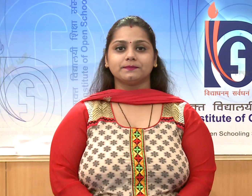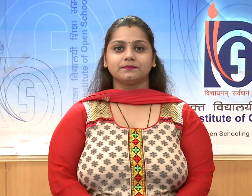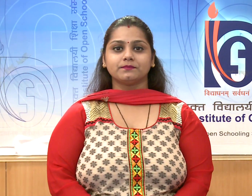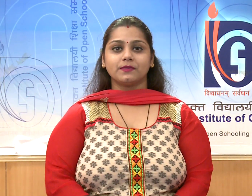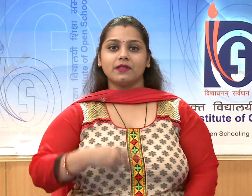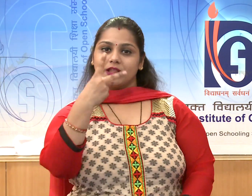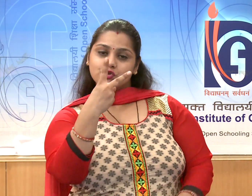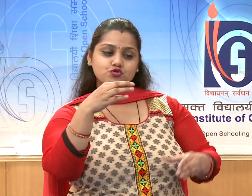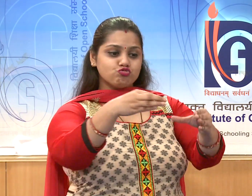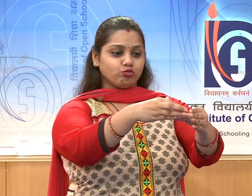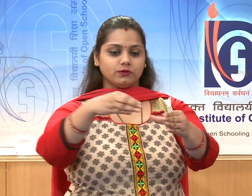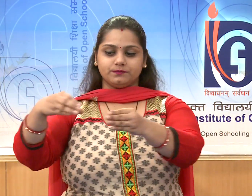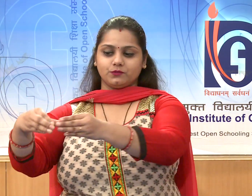between the two communities.